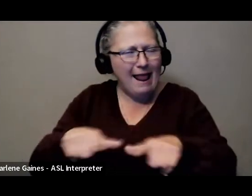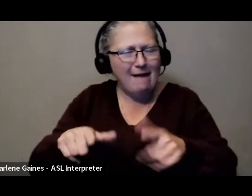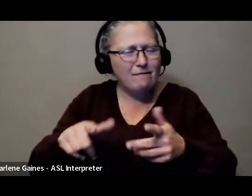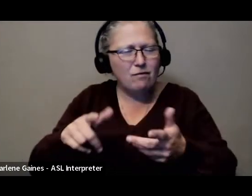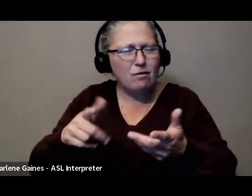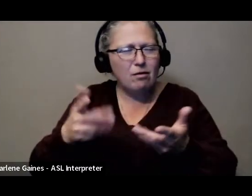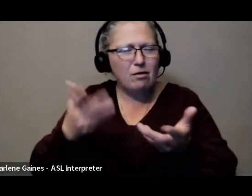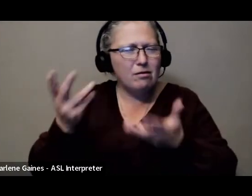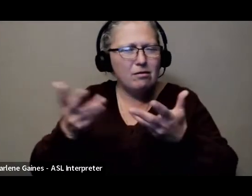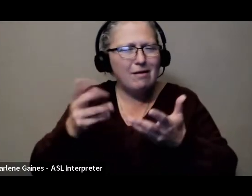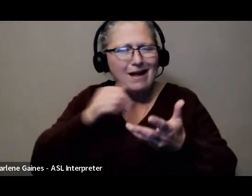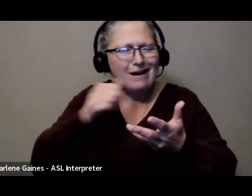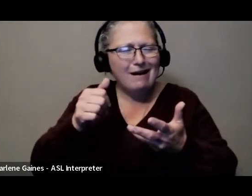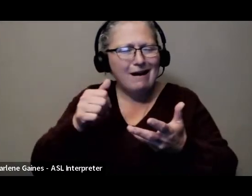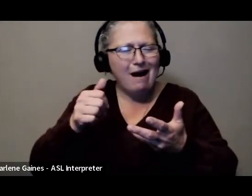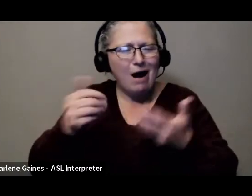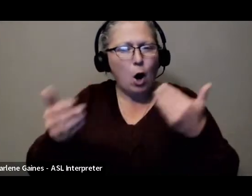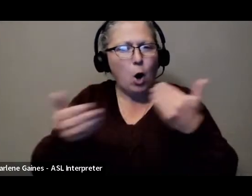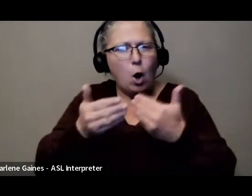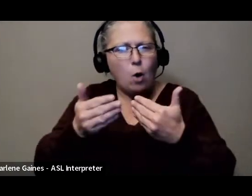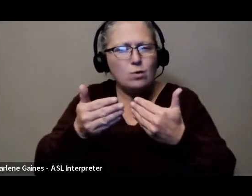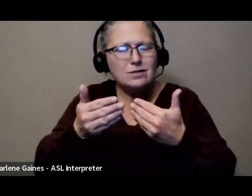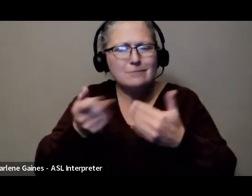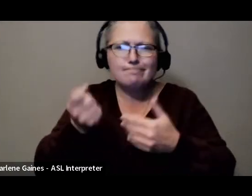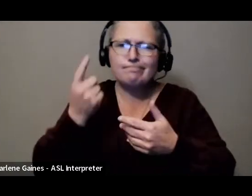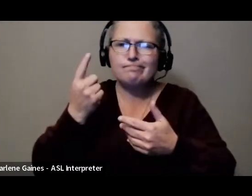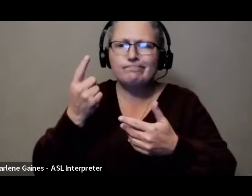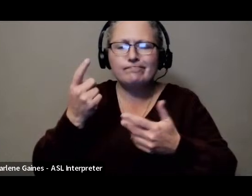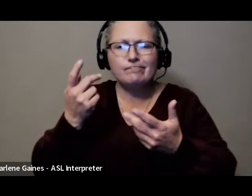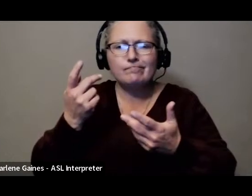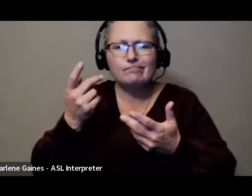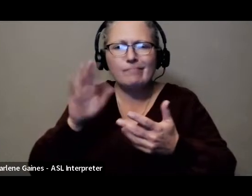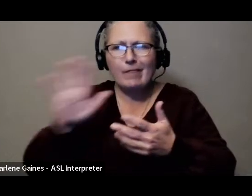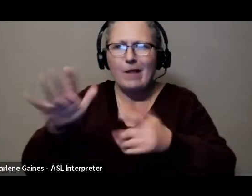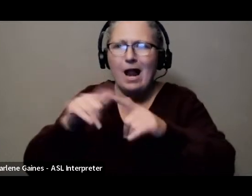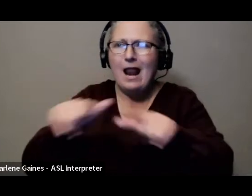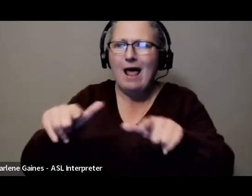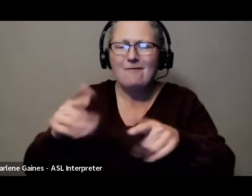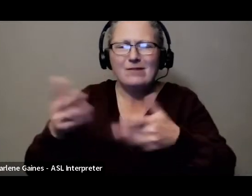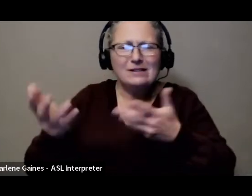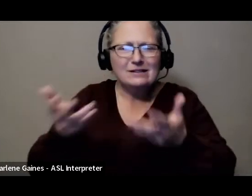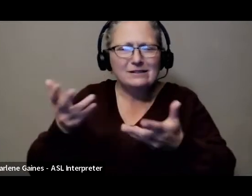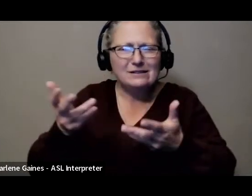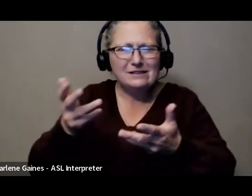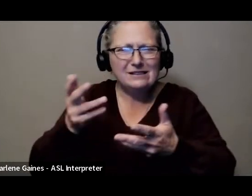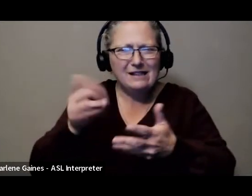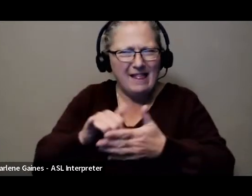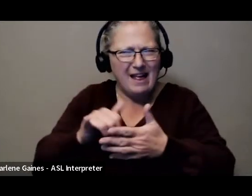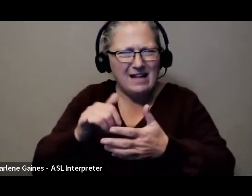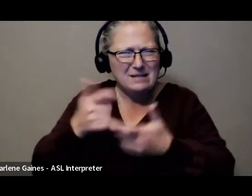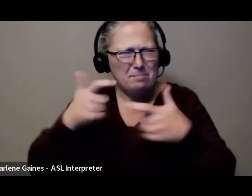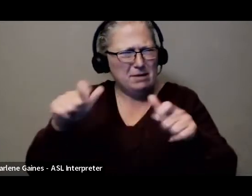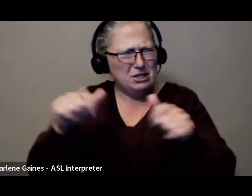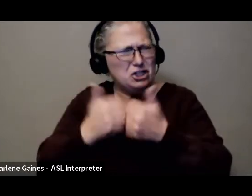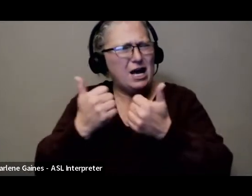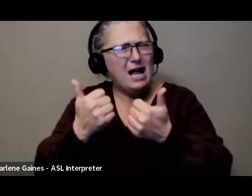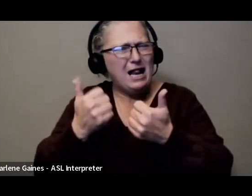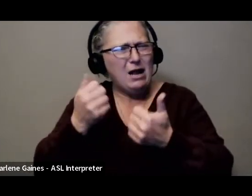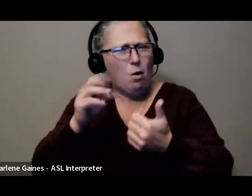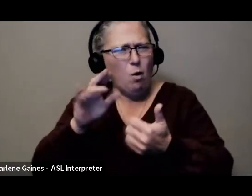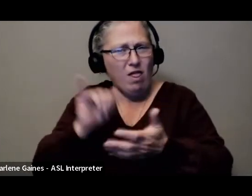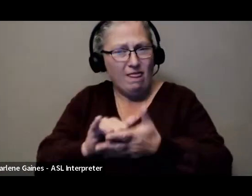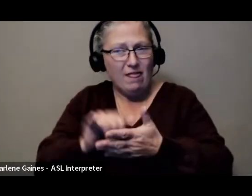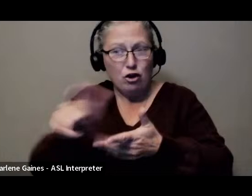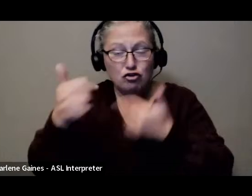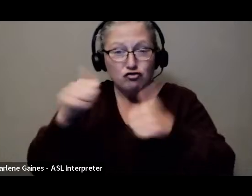be close to competent wherever they are. Doesn't that present a big challenge, or is that how you're